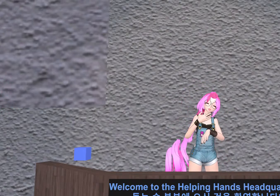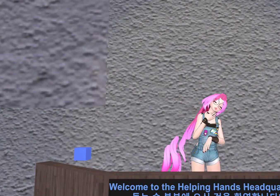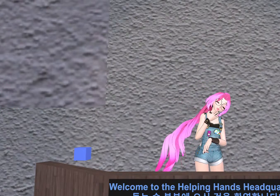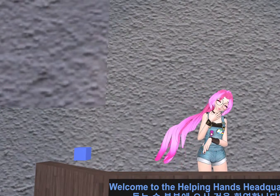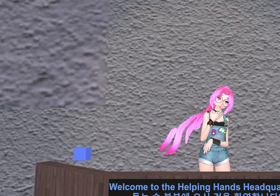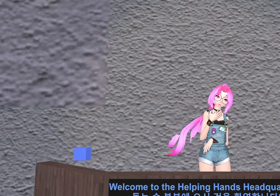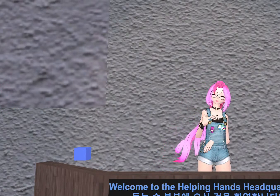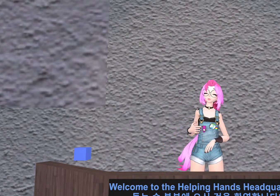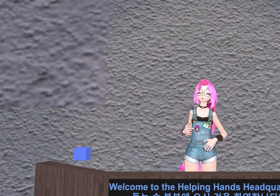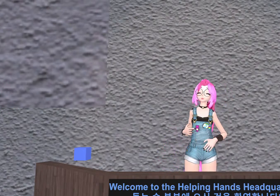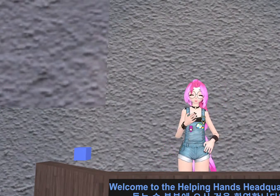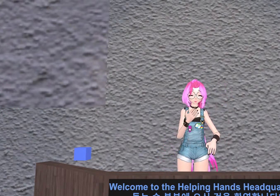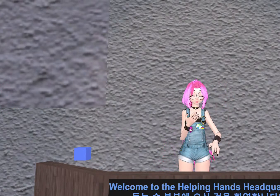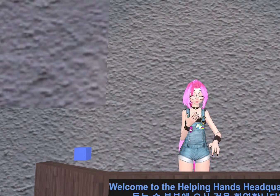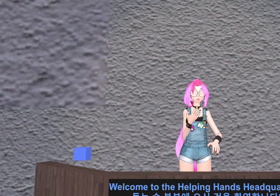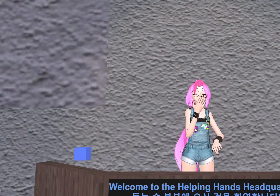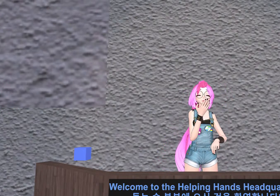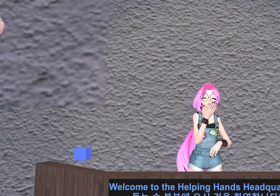ooh, ooh, ooh, ooh.